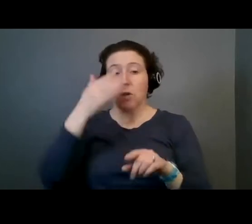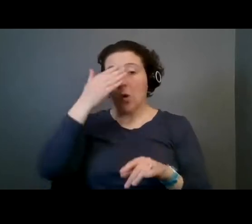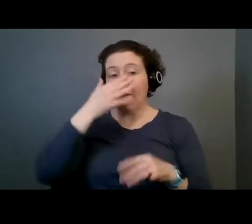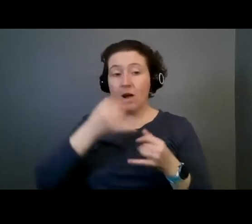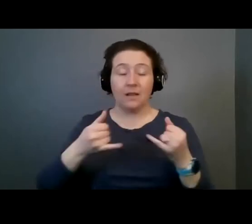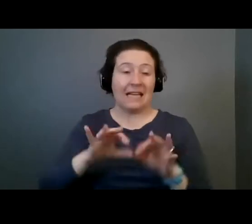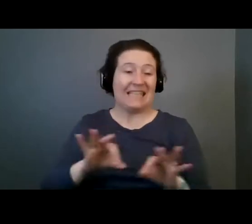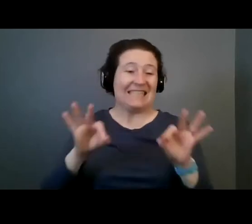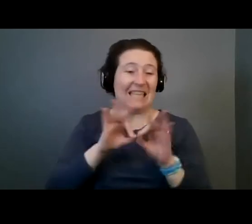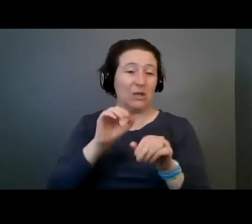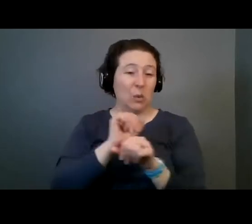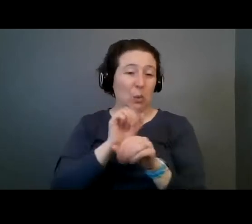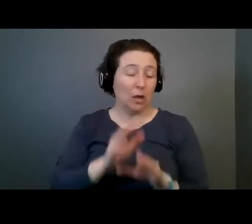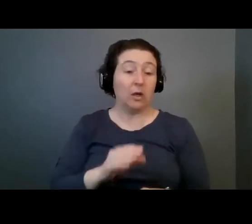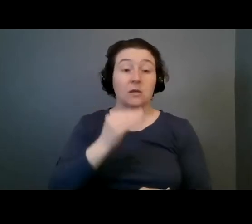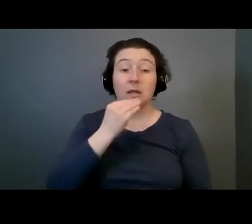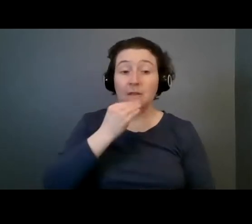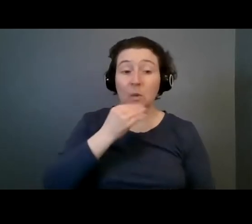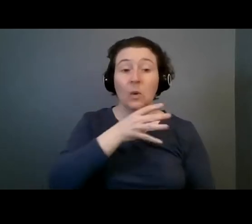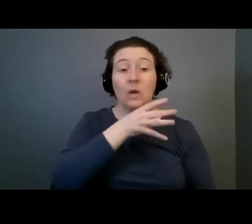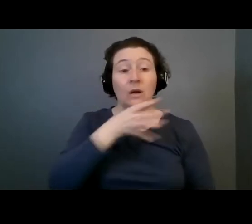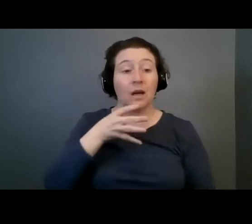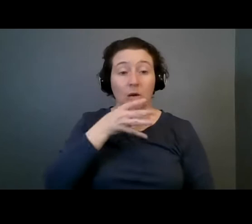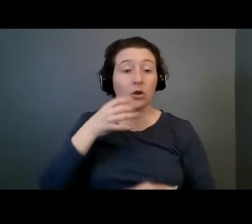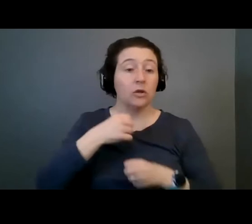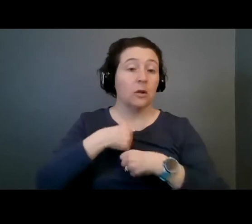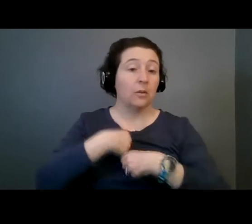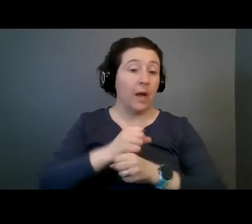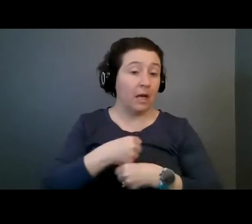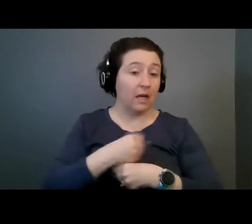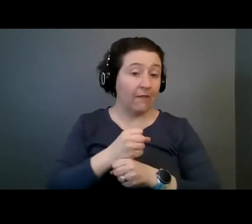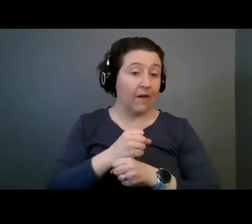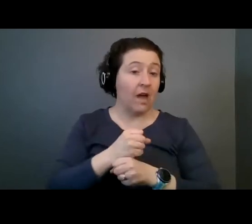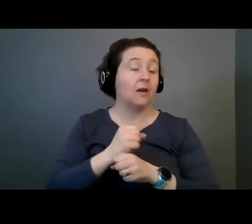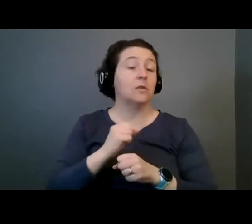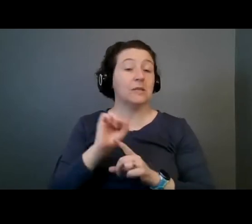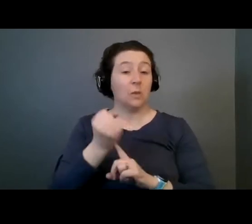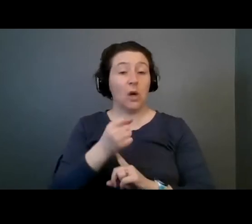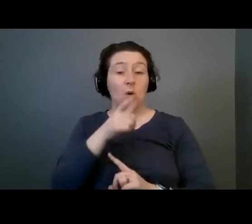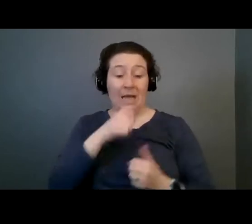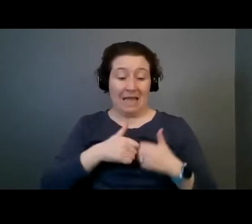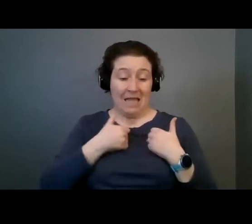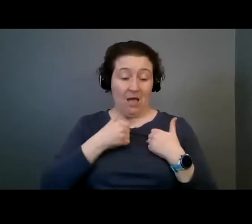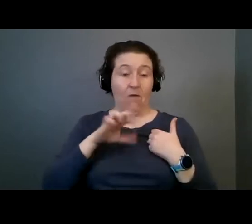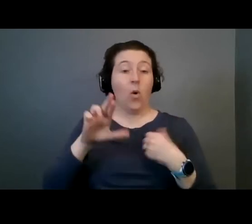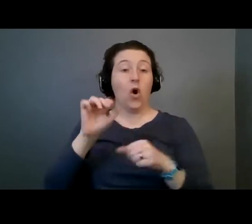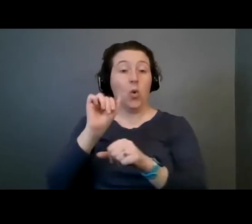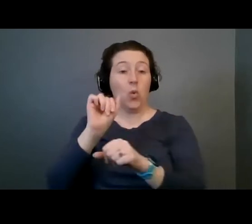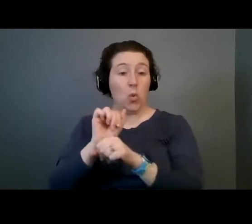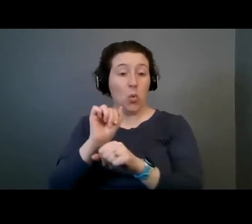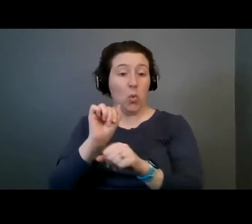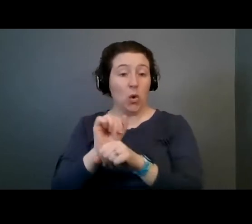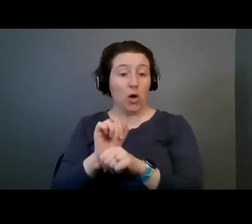food, agricultural, and manufacturing sectors who live or work in settings